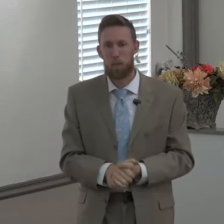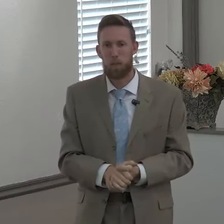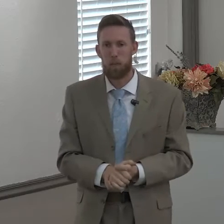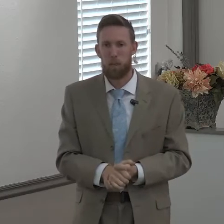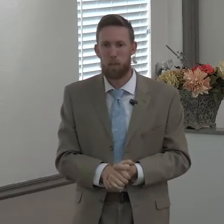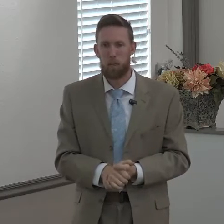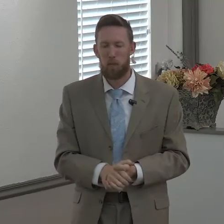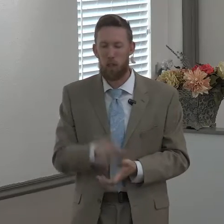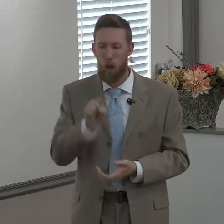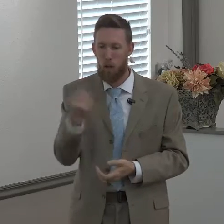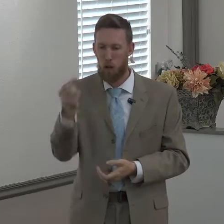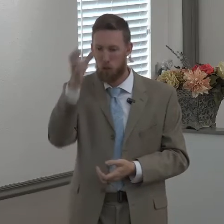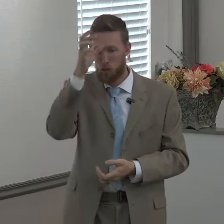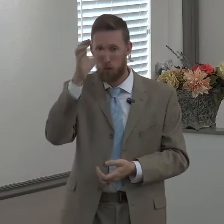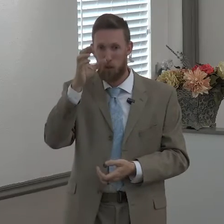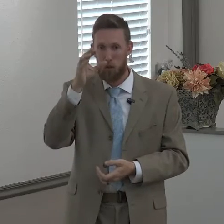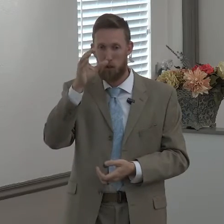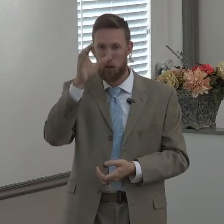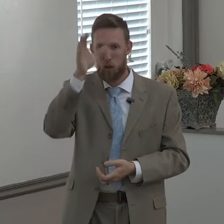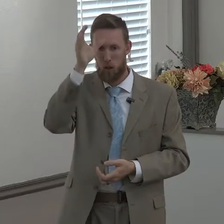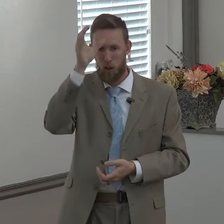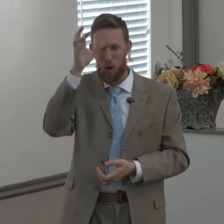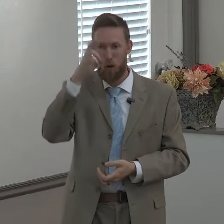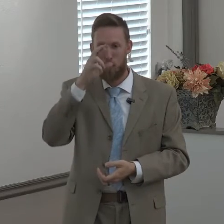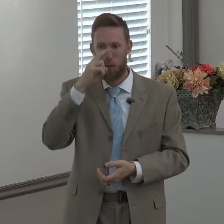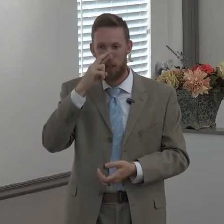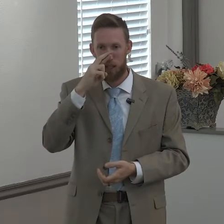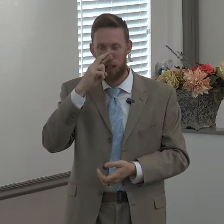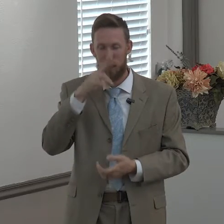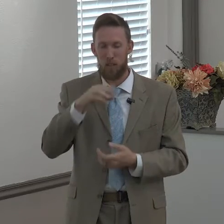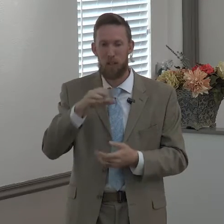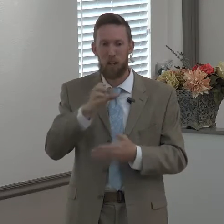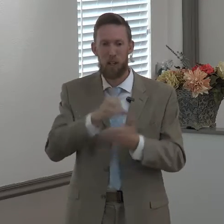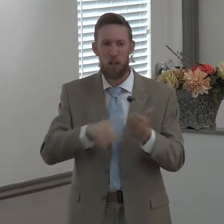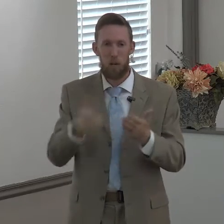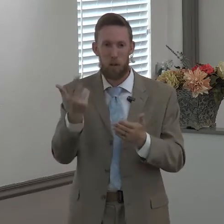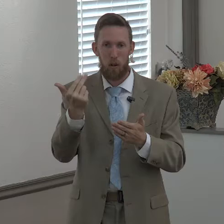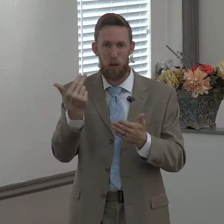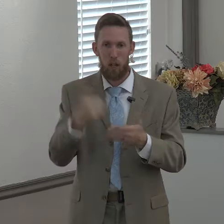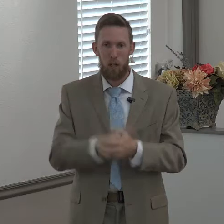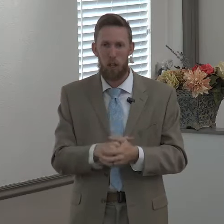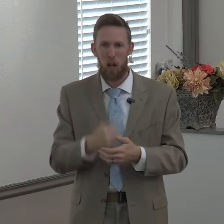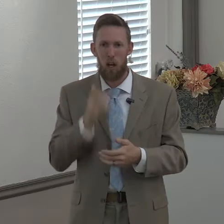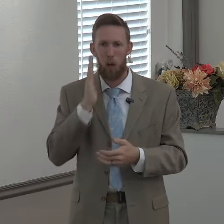Sacrificial love never fails. It just never fails.